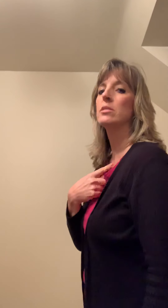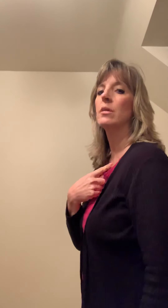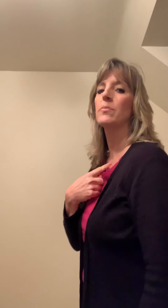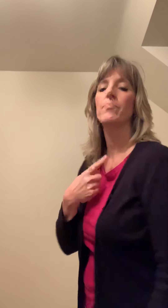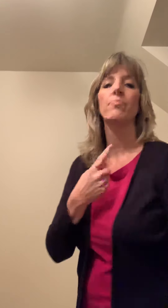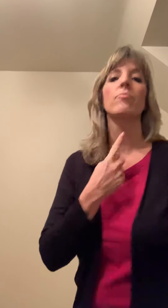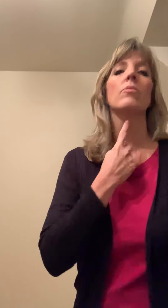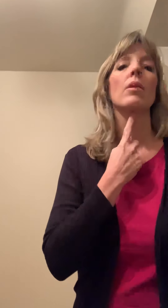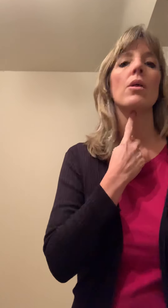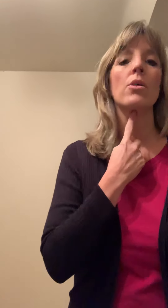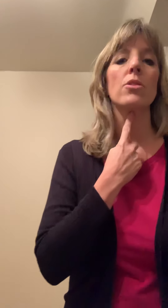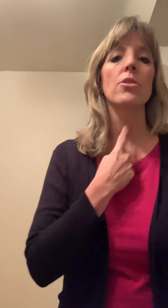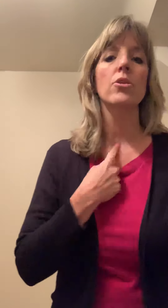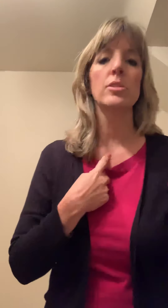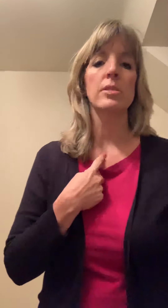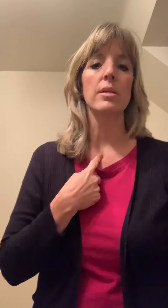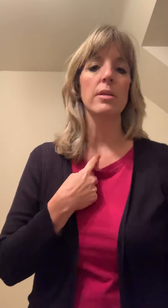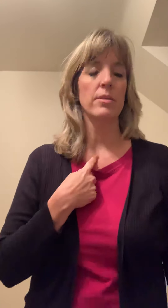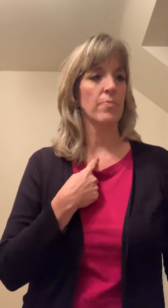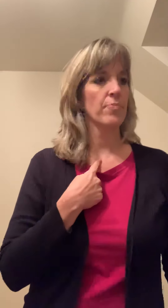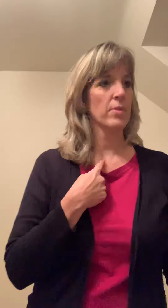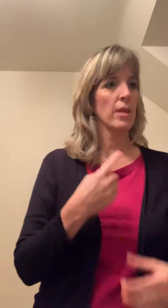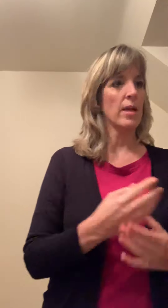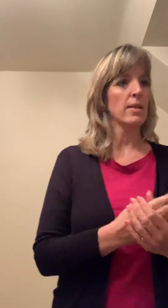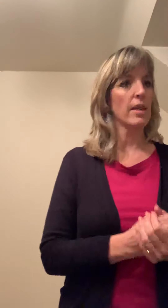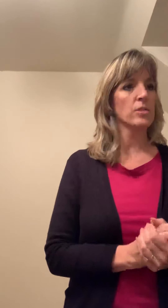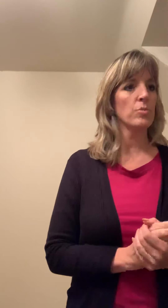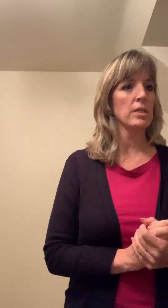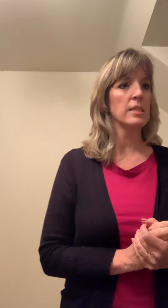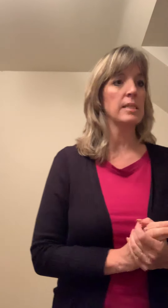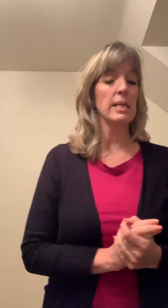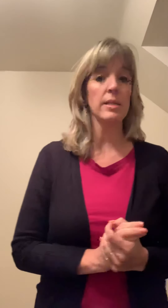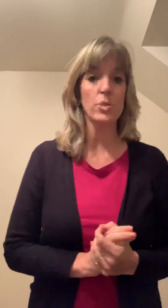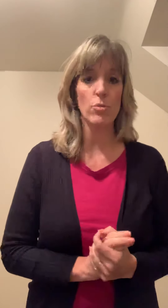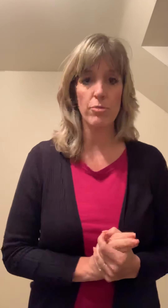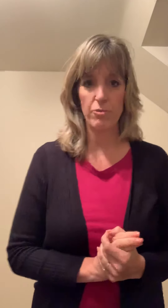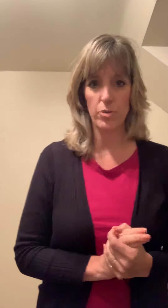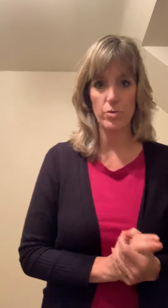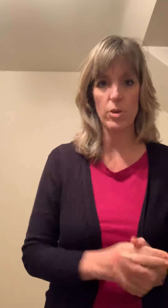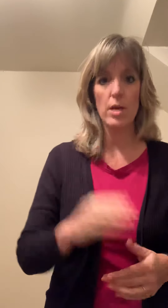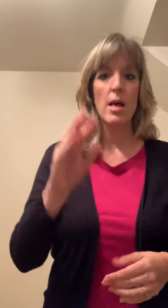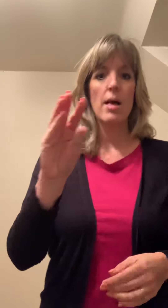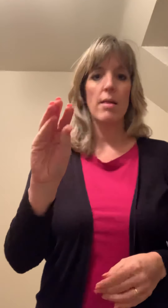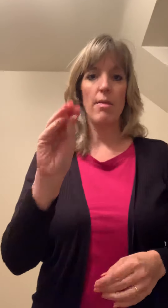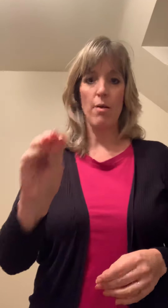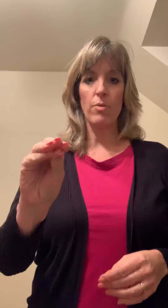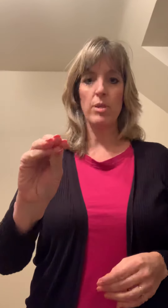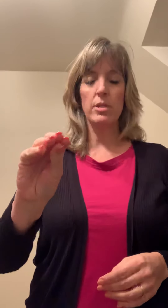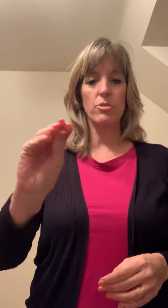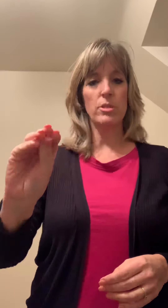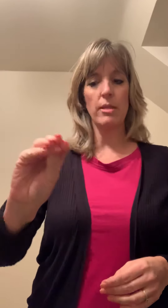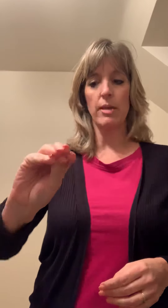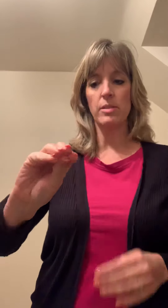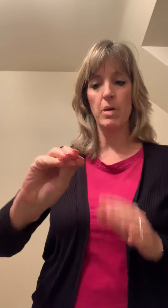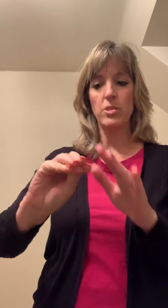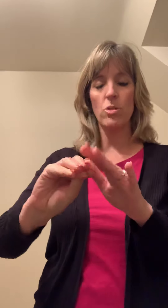thirsty, thirsty. Okay, the next one is eat or food. That one is you take that smashed